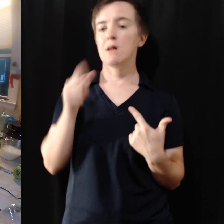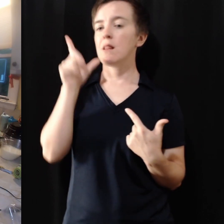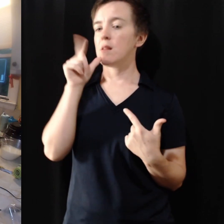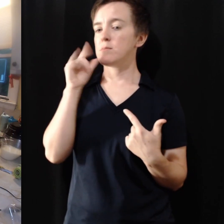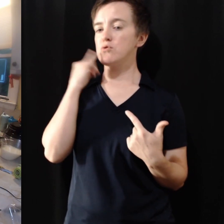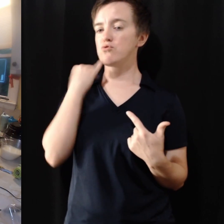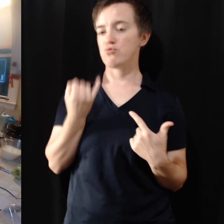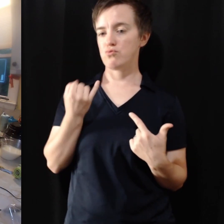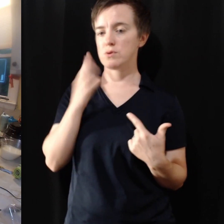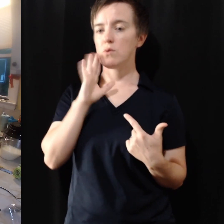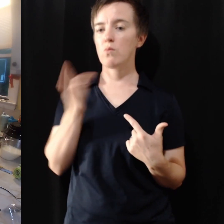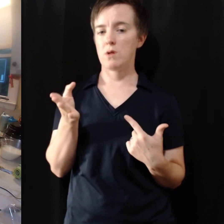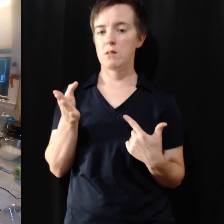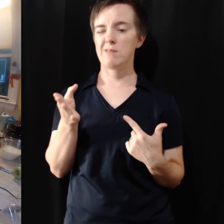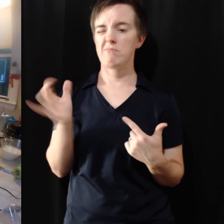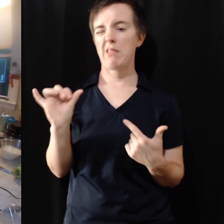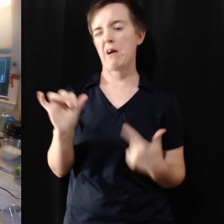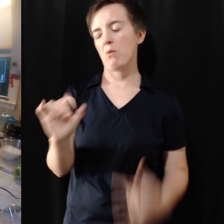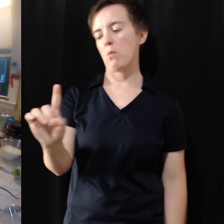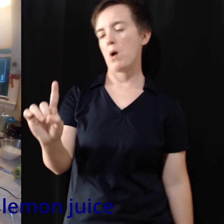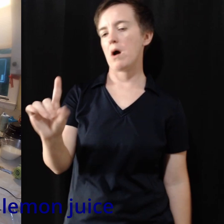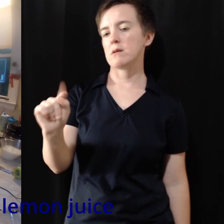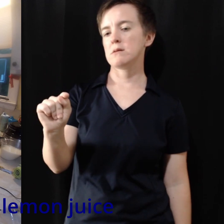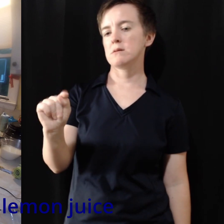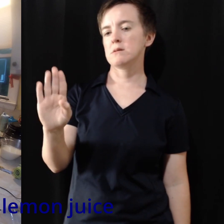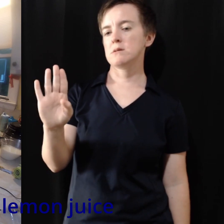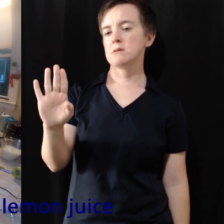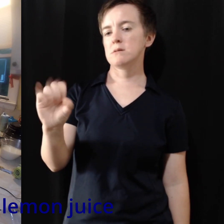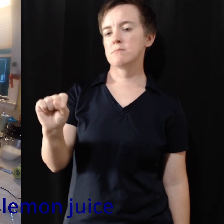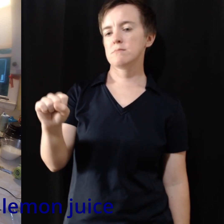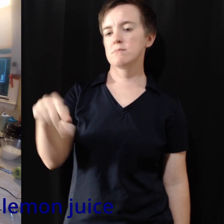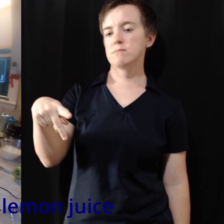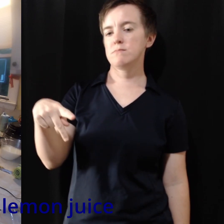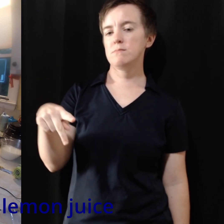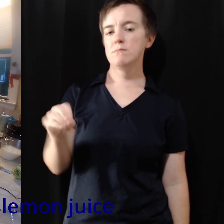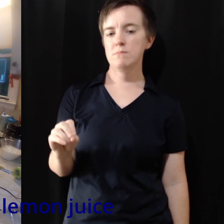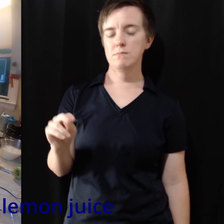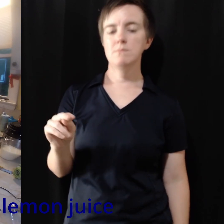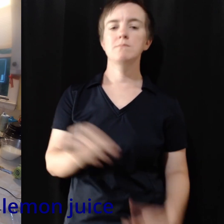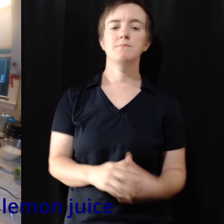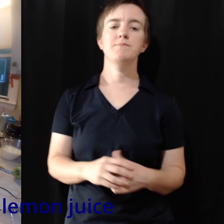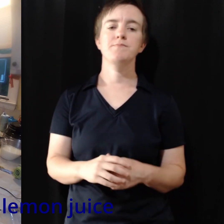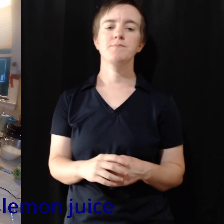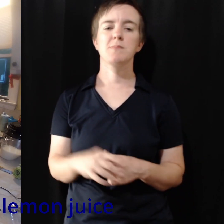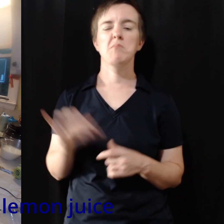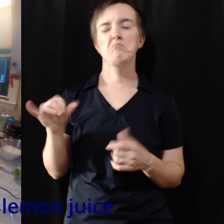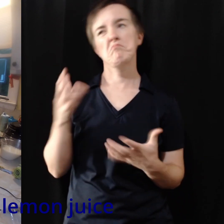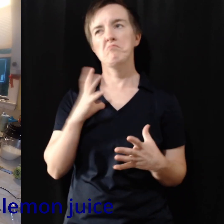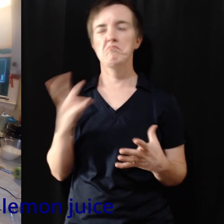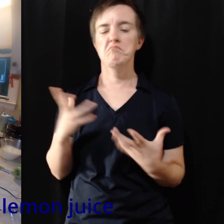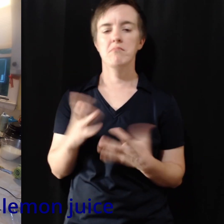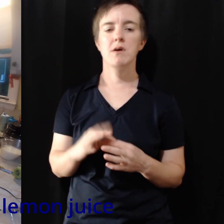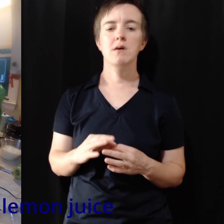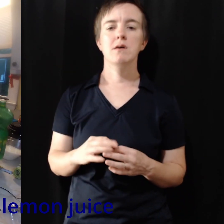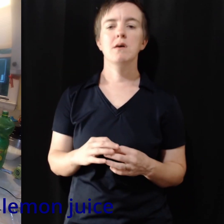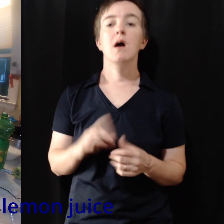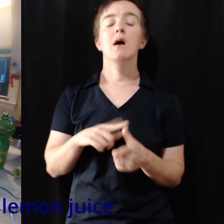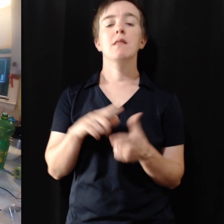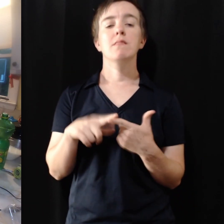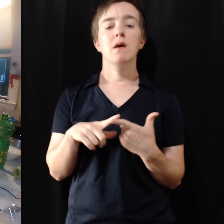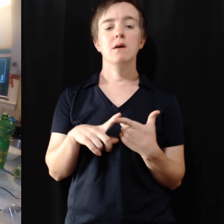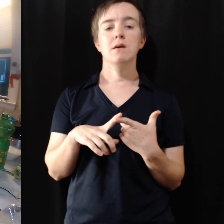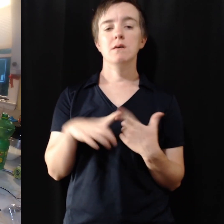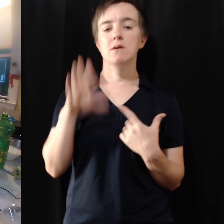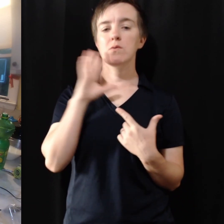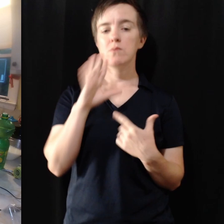of lemon juice, just like a tablespoon or so. That works. And